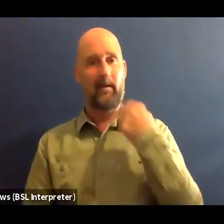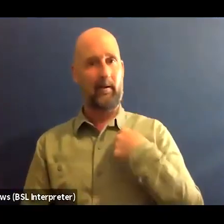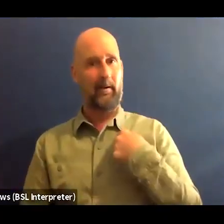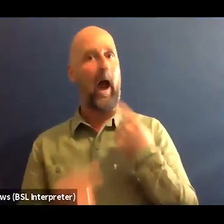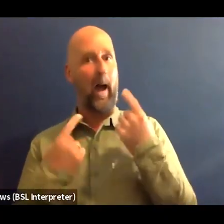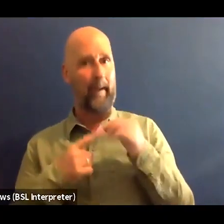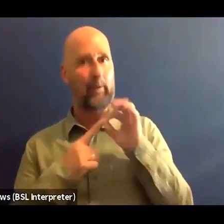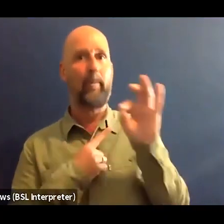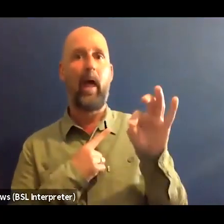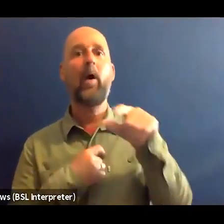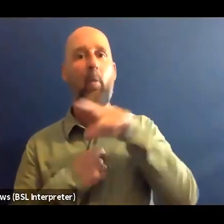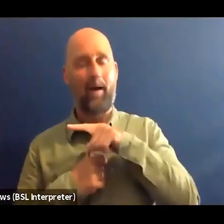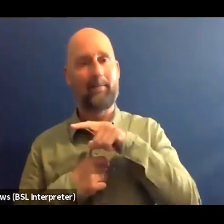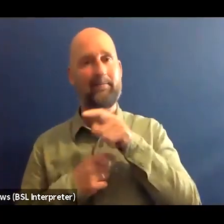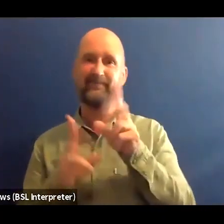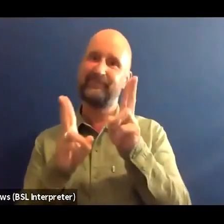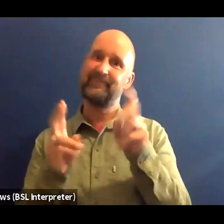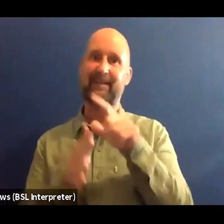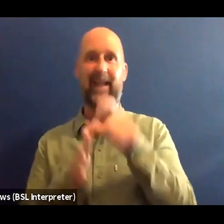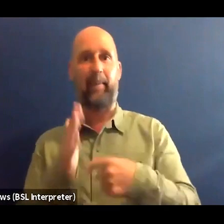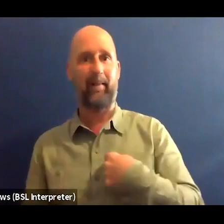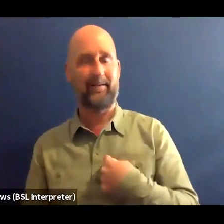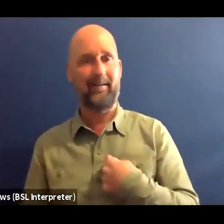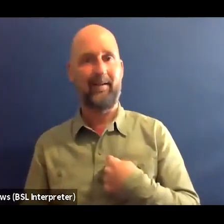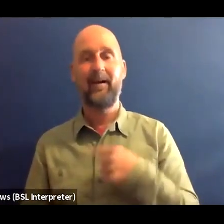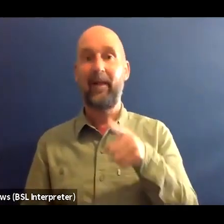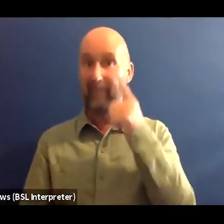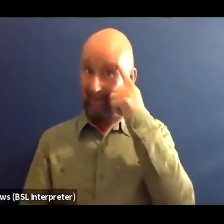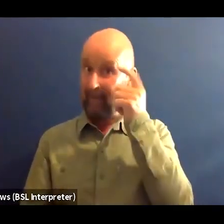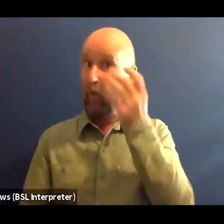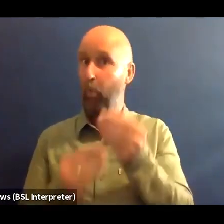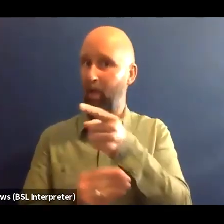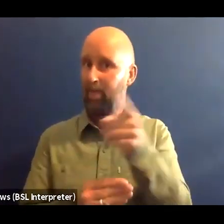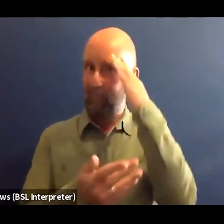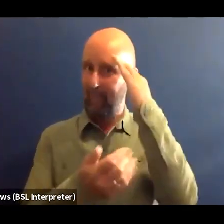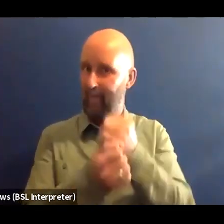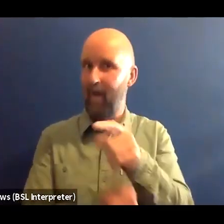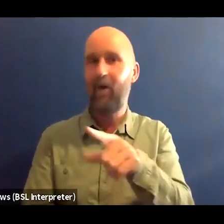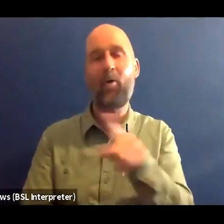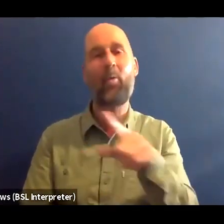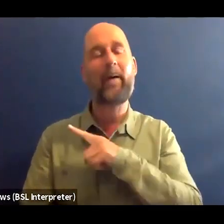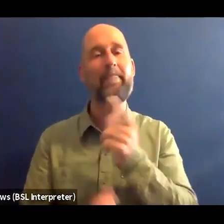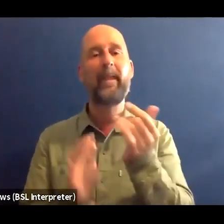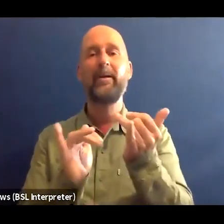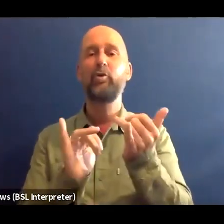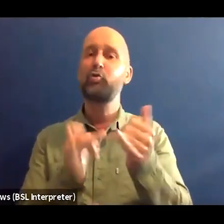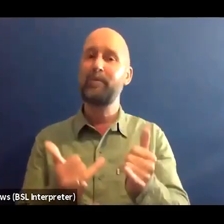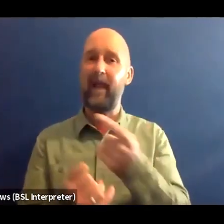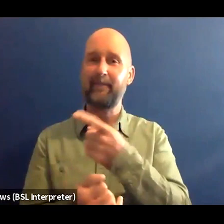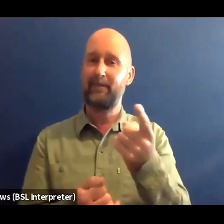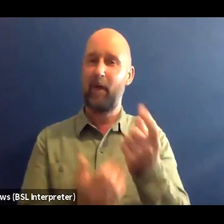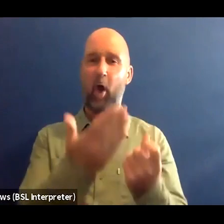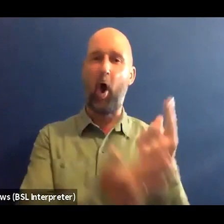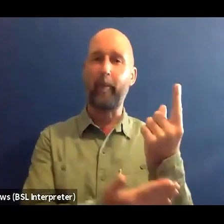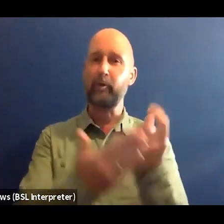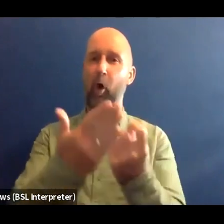that. So that's another thing to know, is that sometimes there are kind of opportunities,